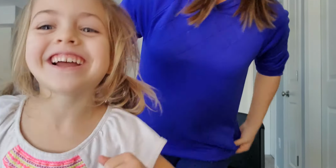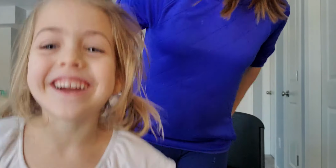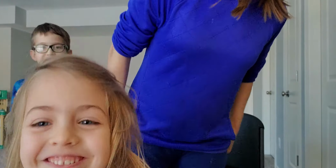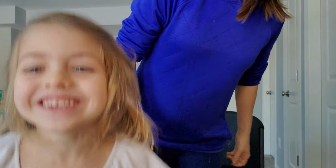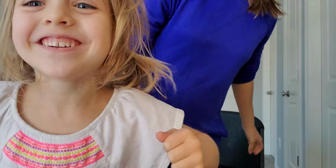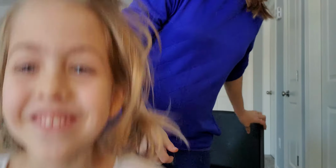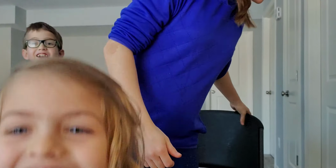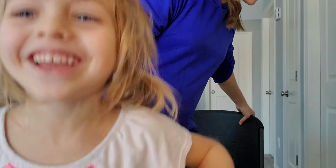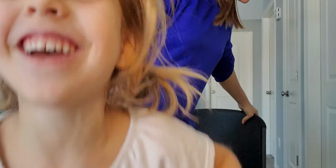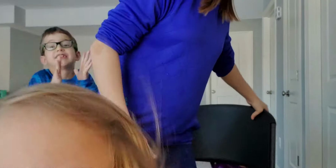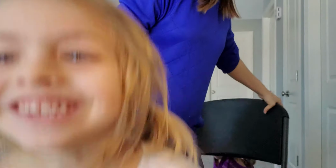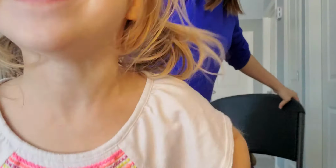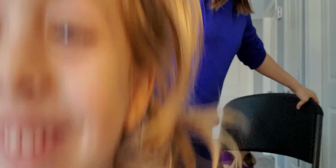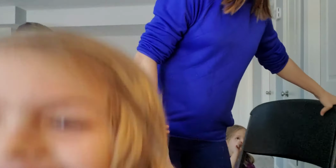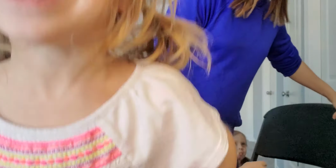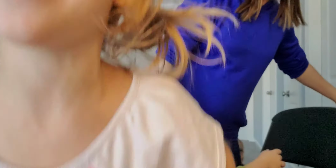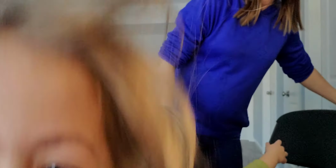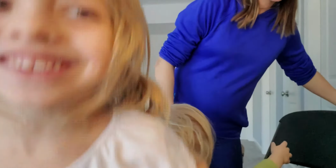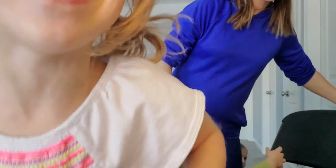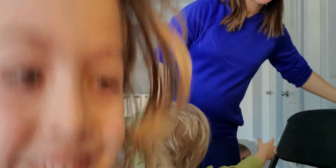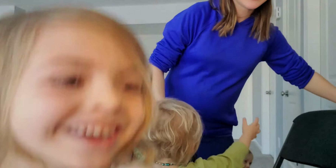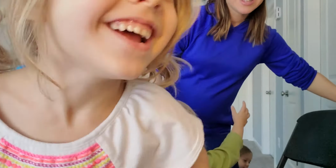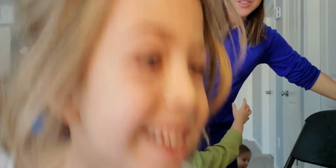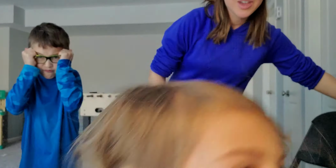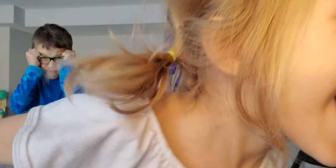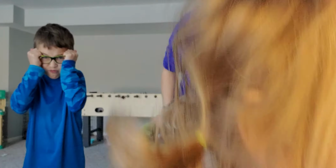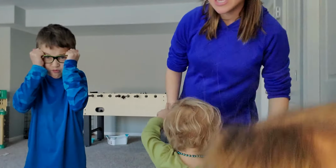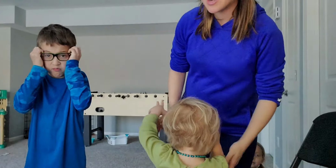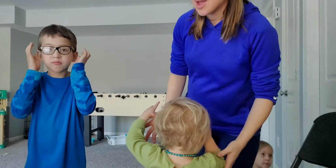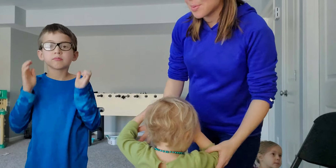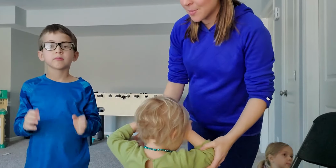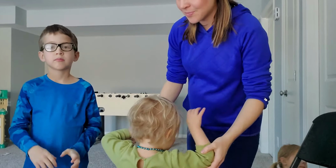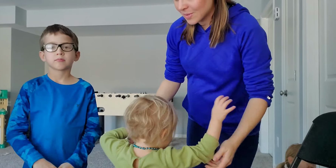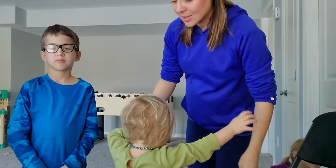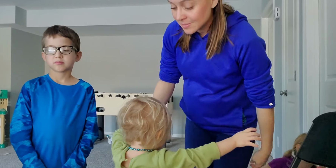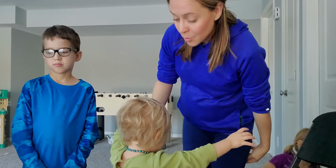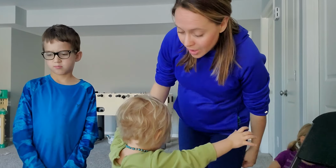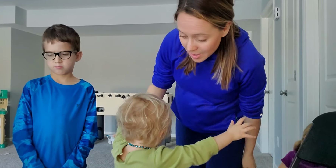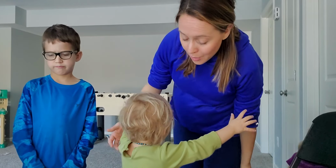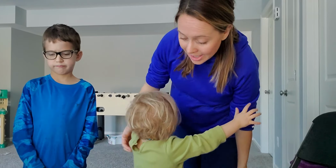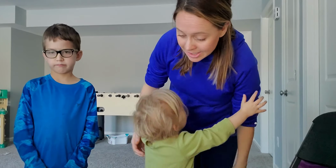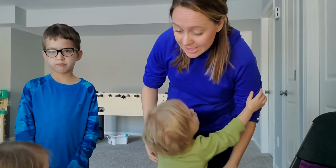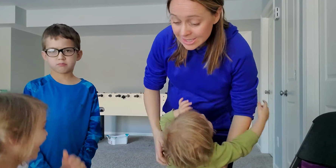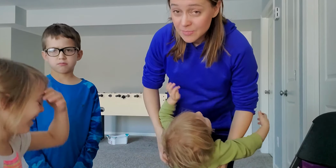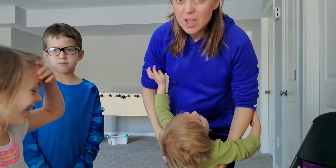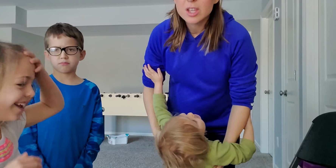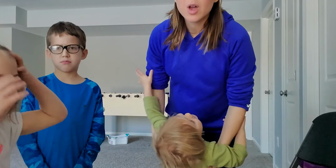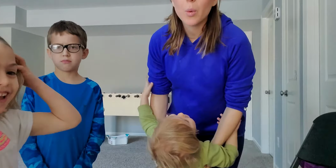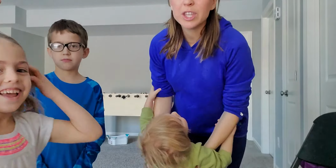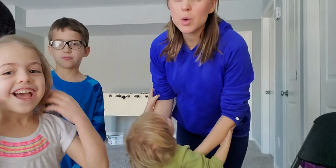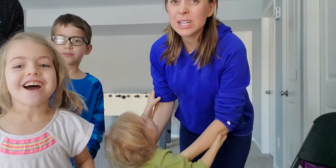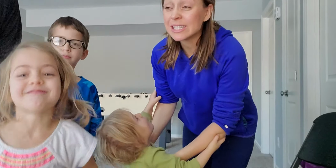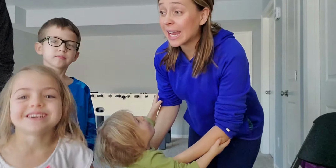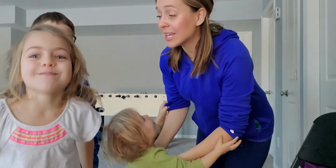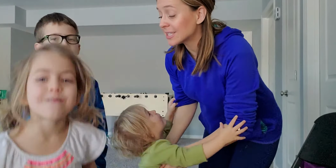do, okay? So to dance, you guys can stand up. We're going to practice. So when you are signing a